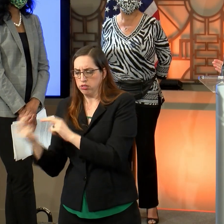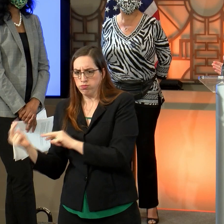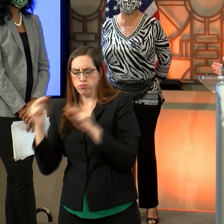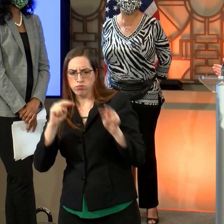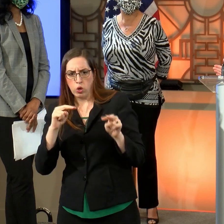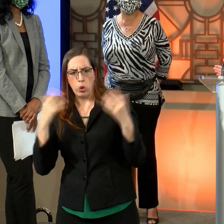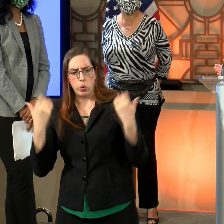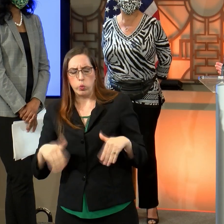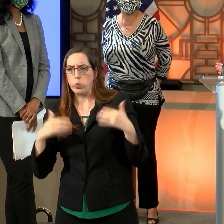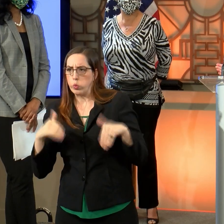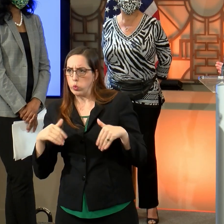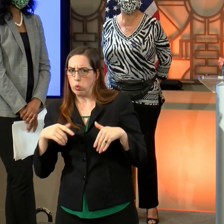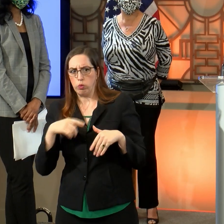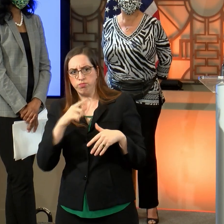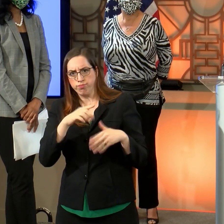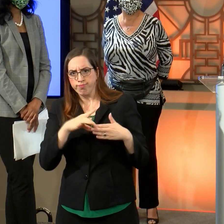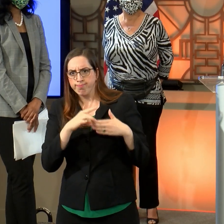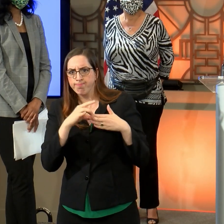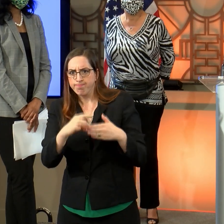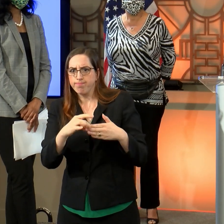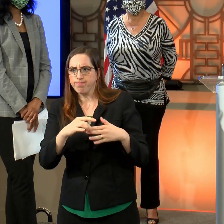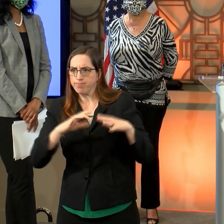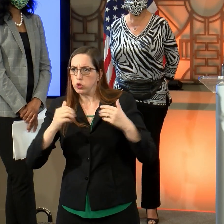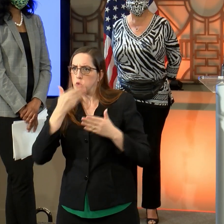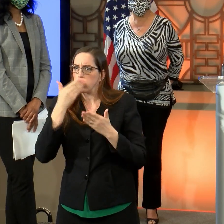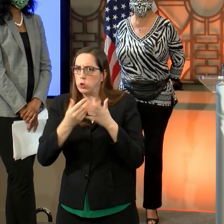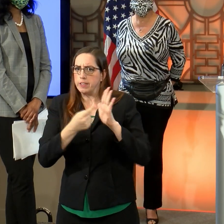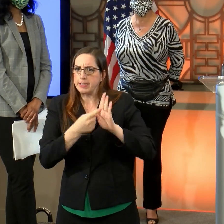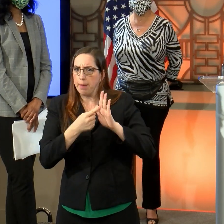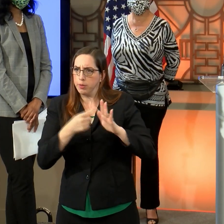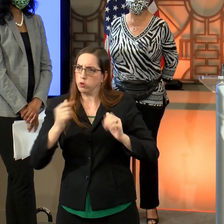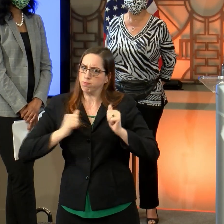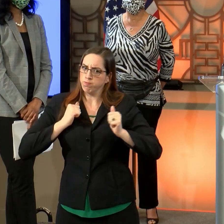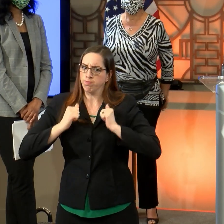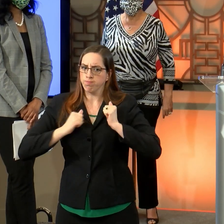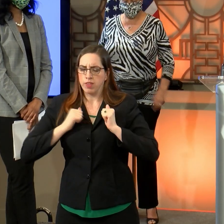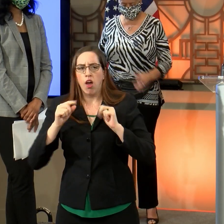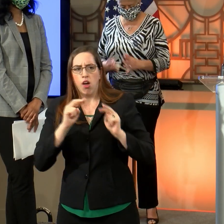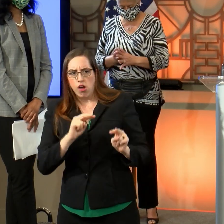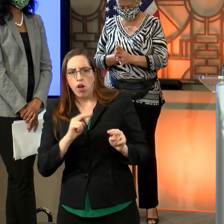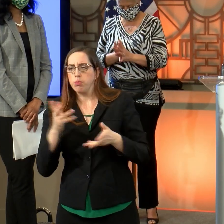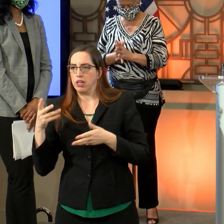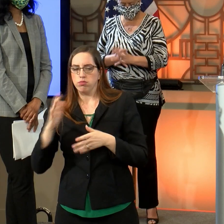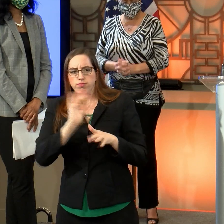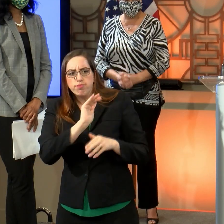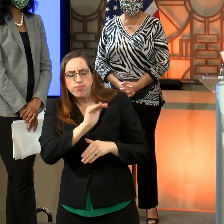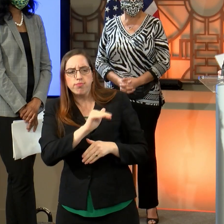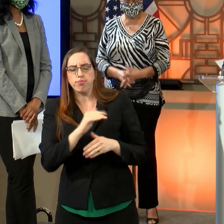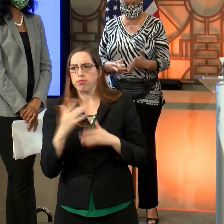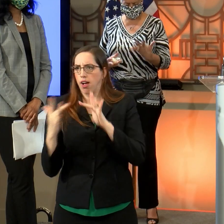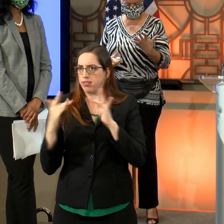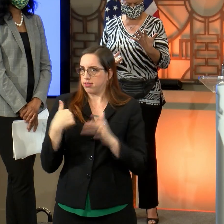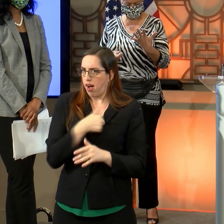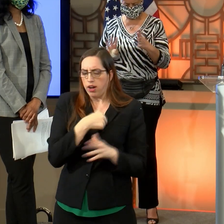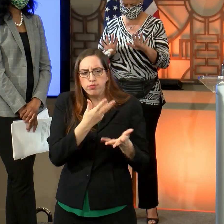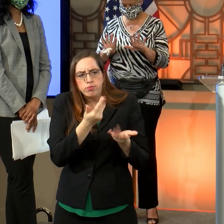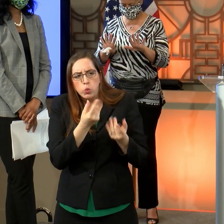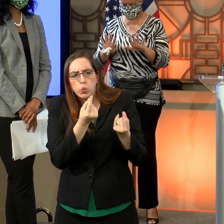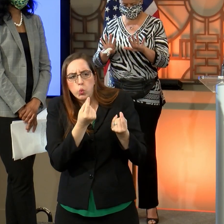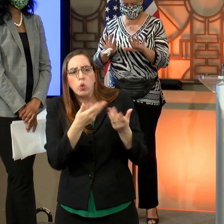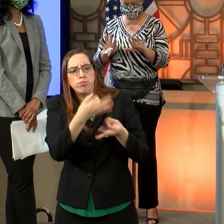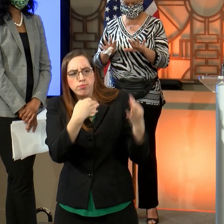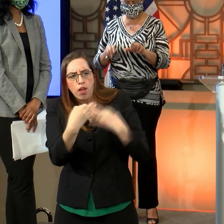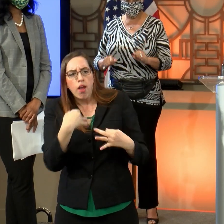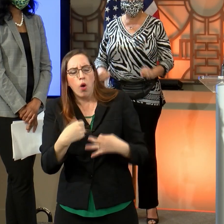on the vanguard of what should be done in this situation and have been consulting with us and adopting things that we've done.